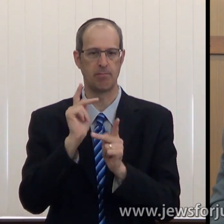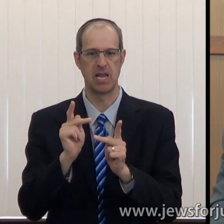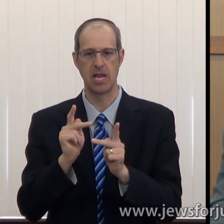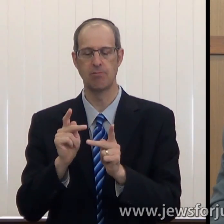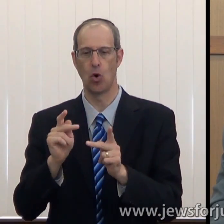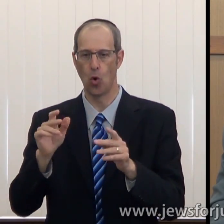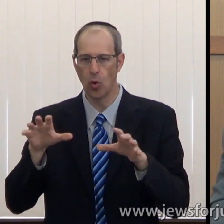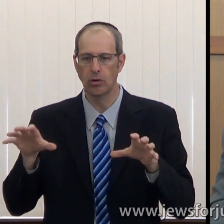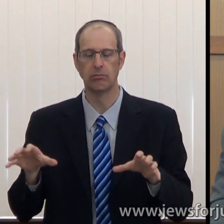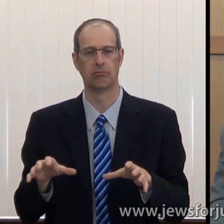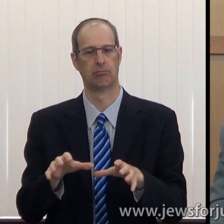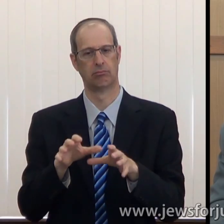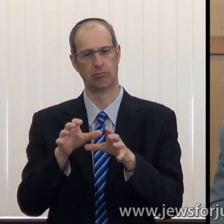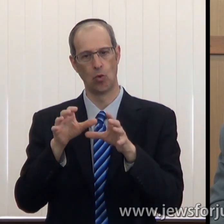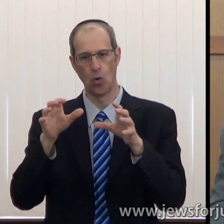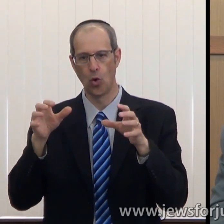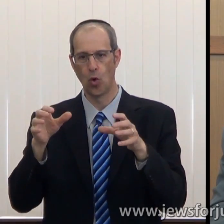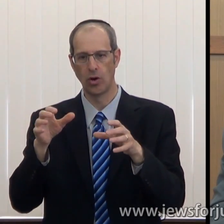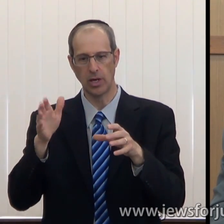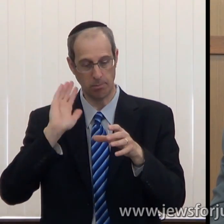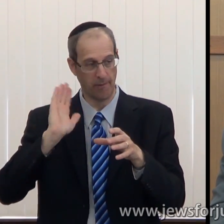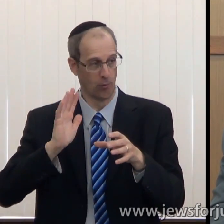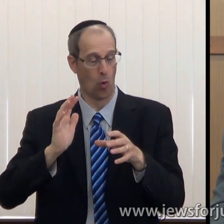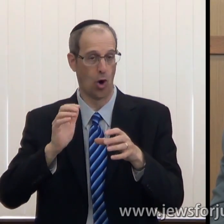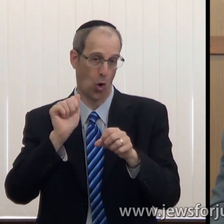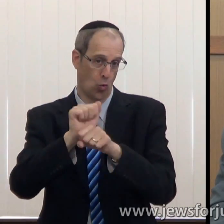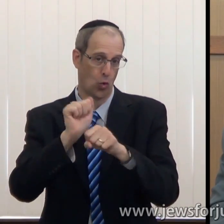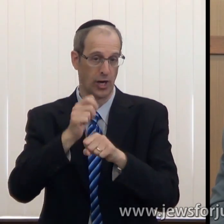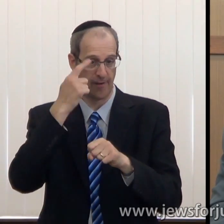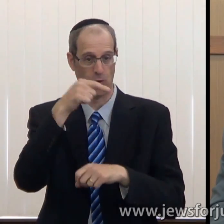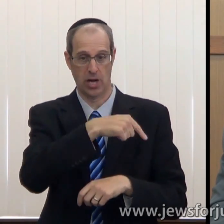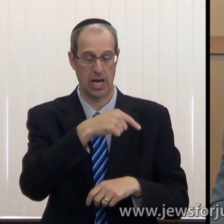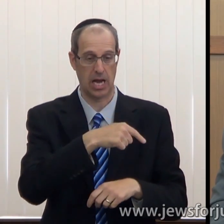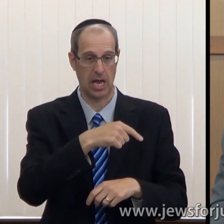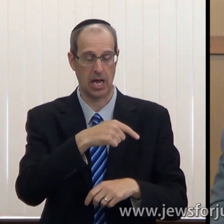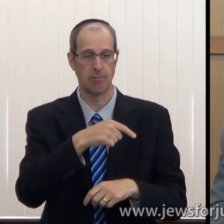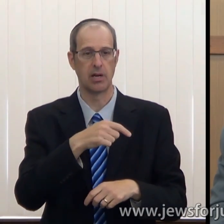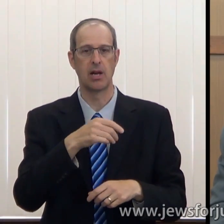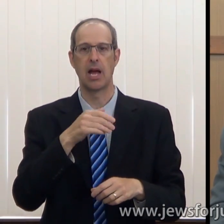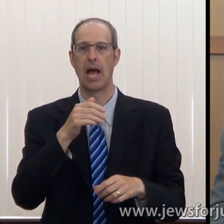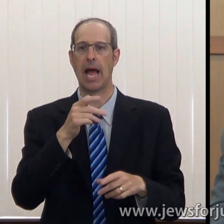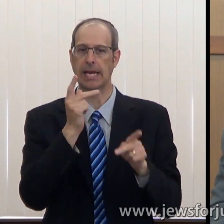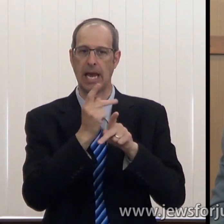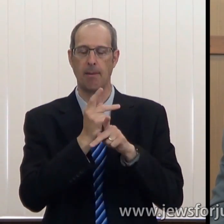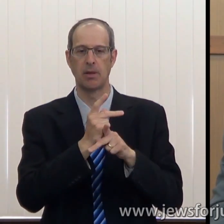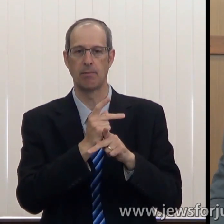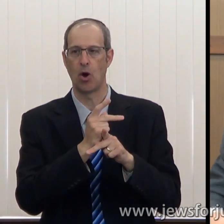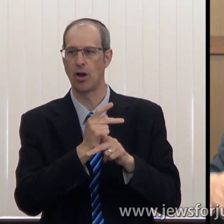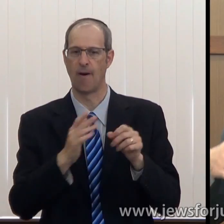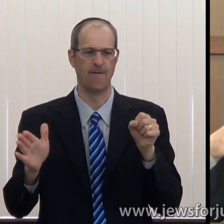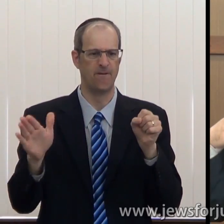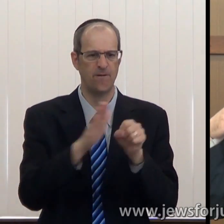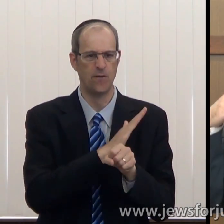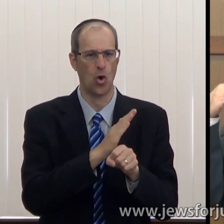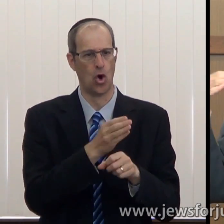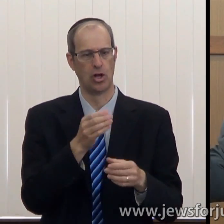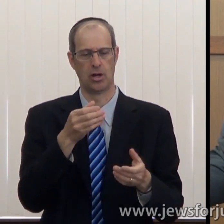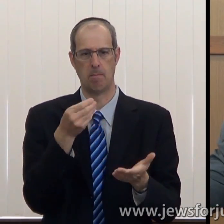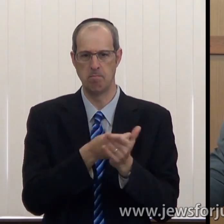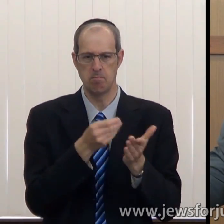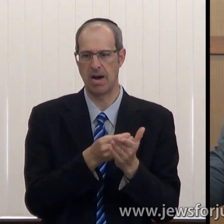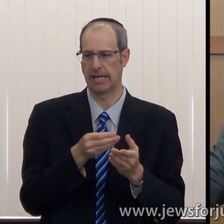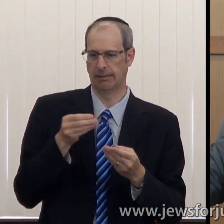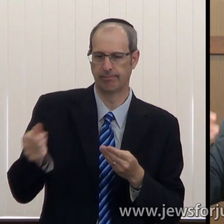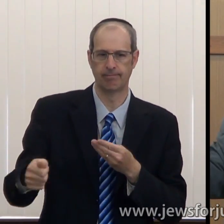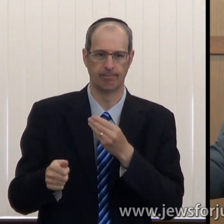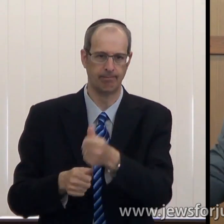him. He kept 3,000 people on full payroll, meaning they received all the money they